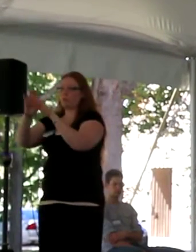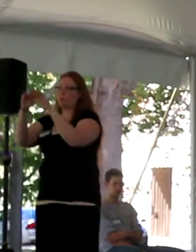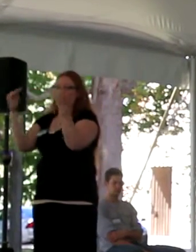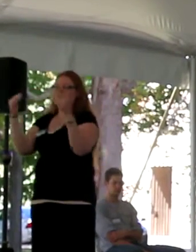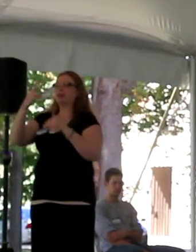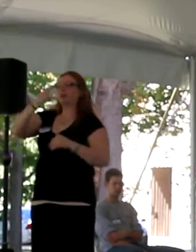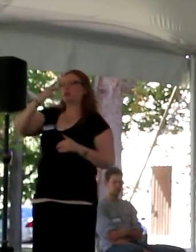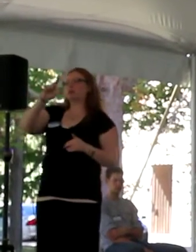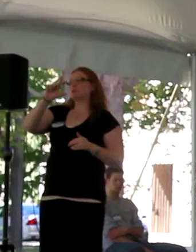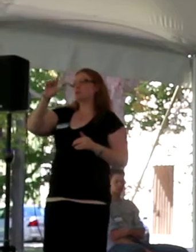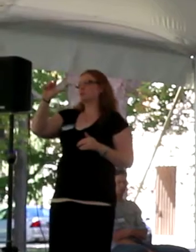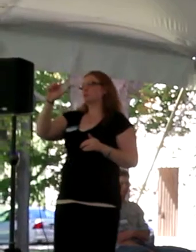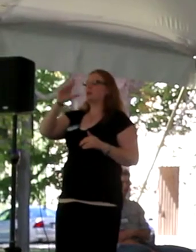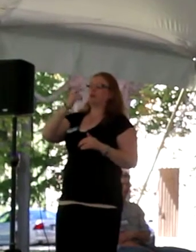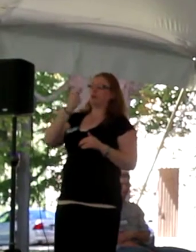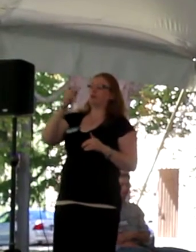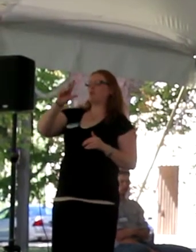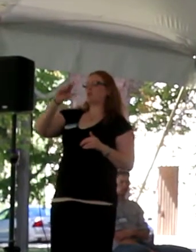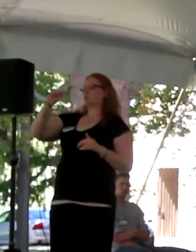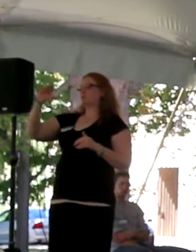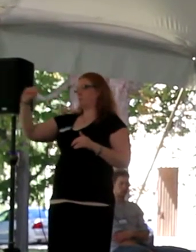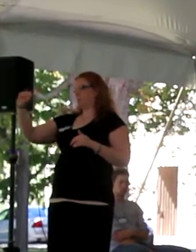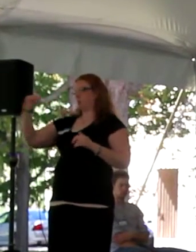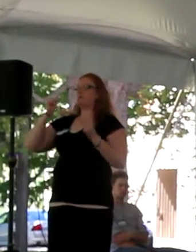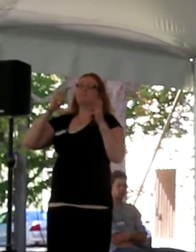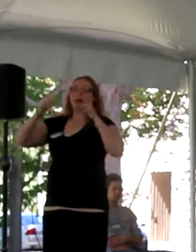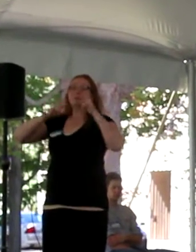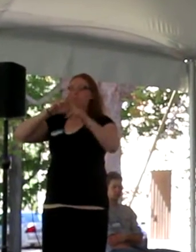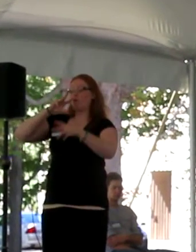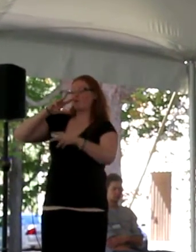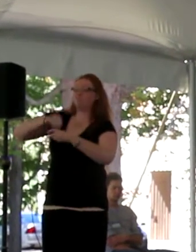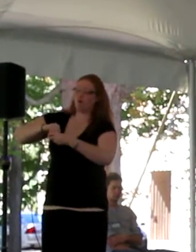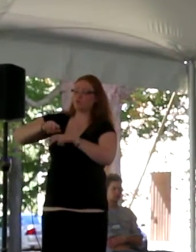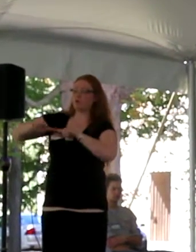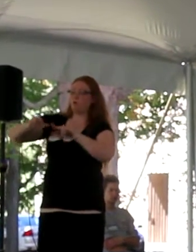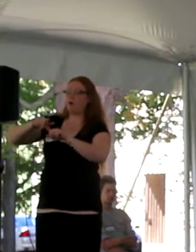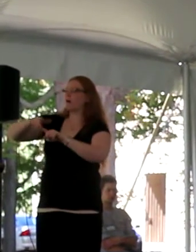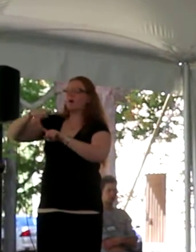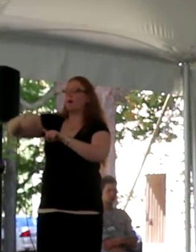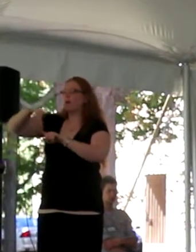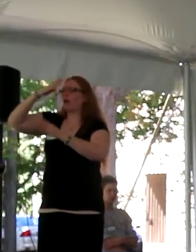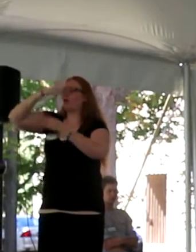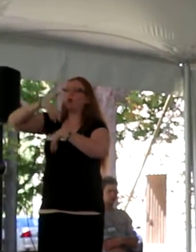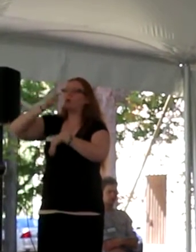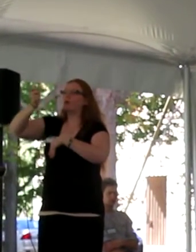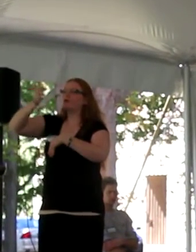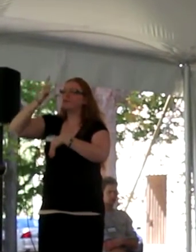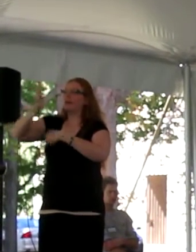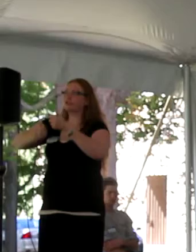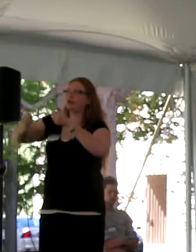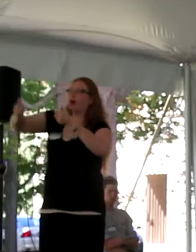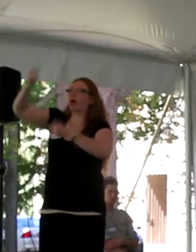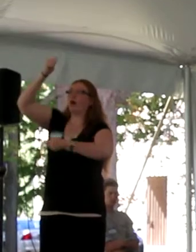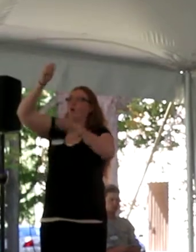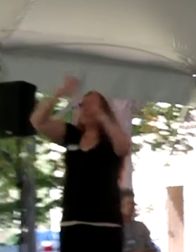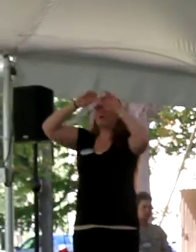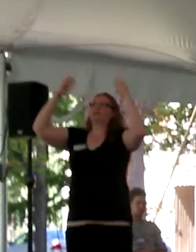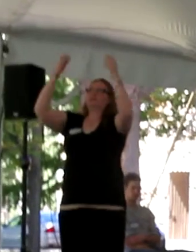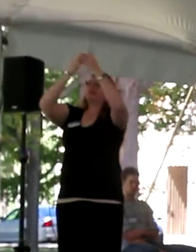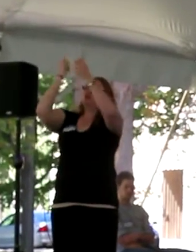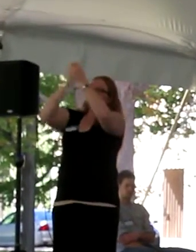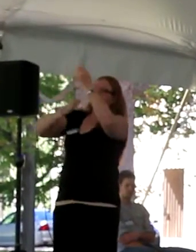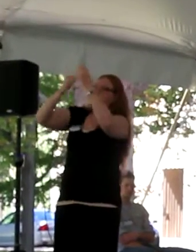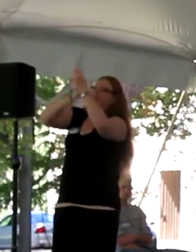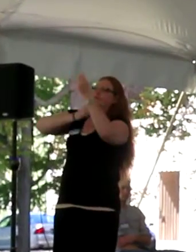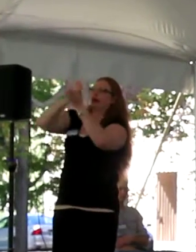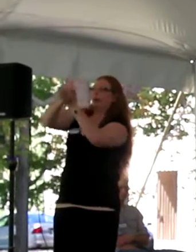Loss Association of America. A lot of people get involved with the walk and they don't understand that there's a much bigger vehicle working for you every day